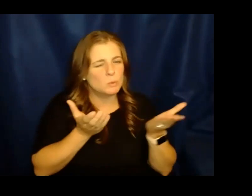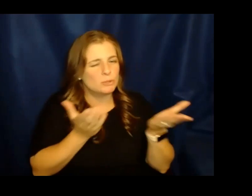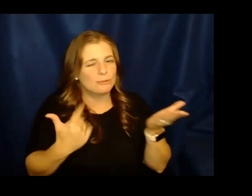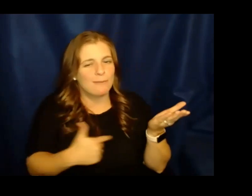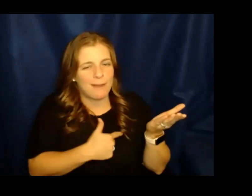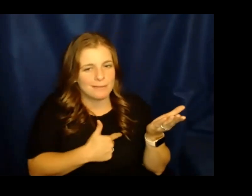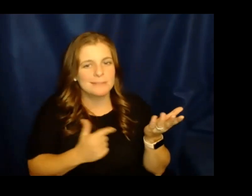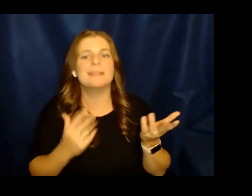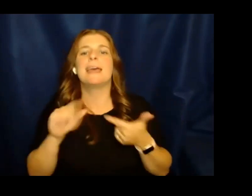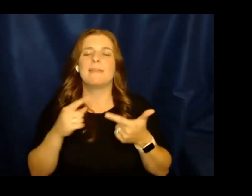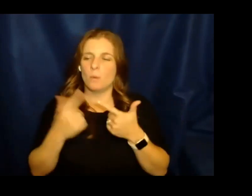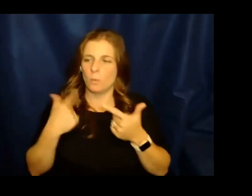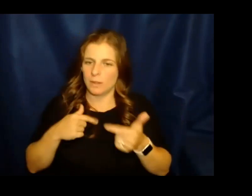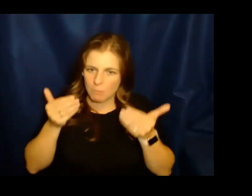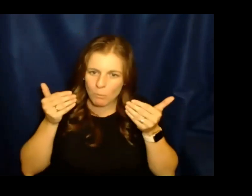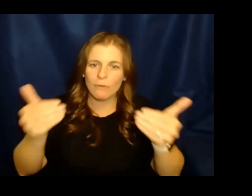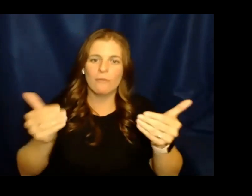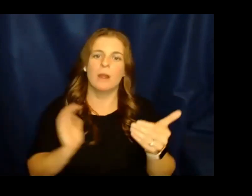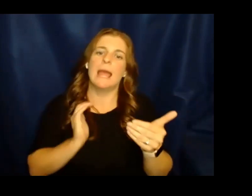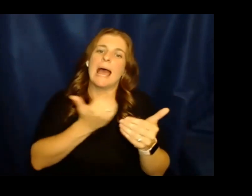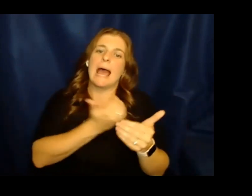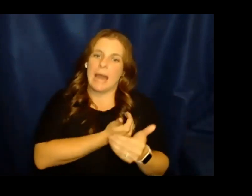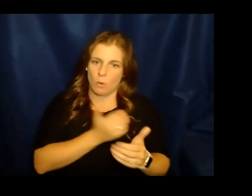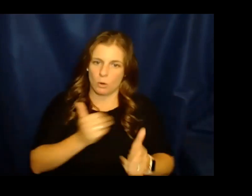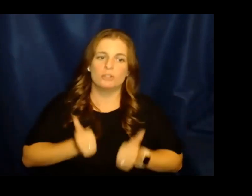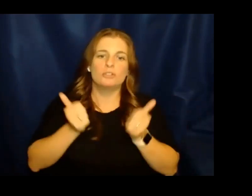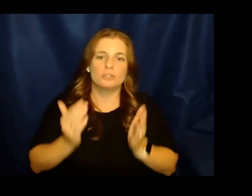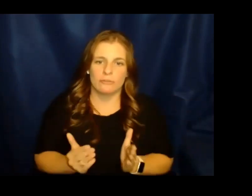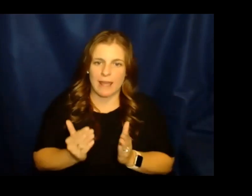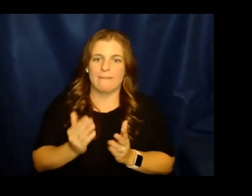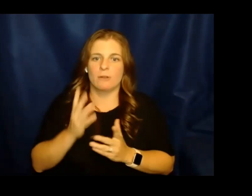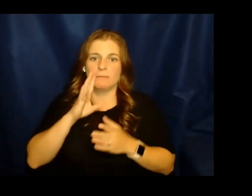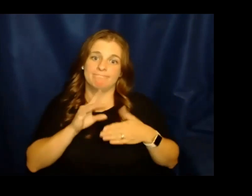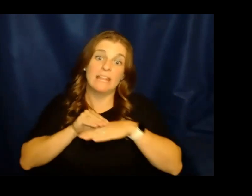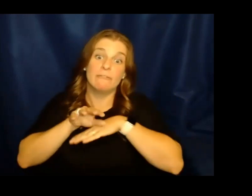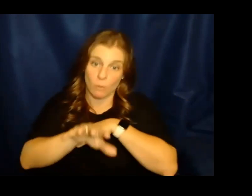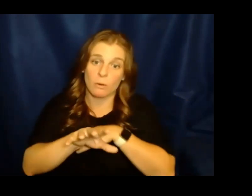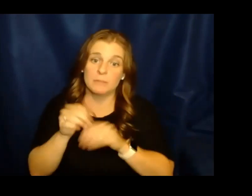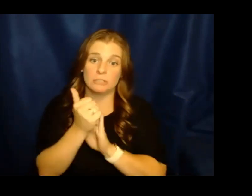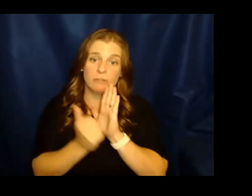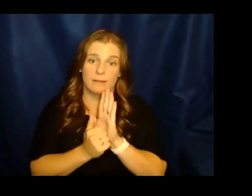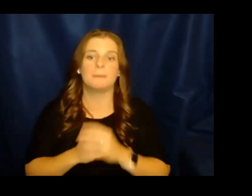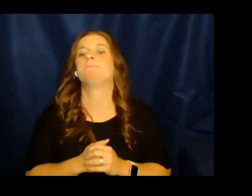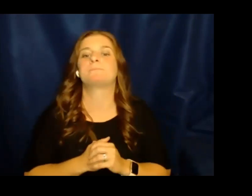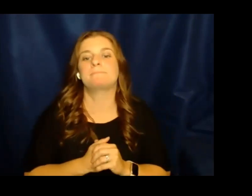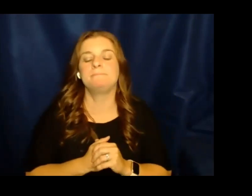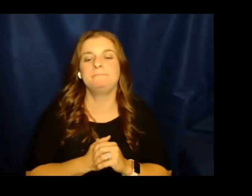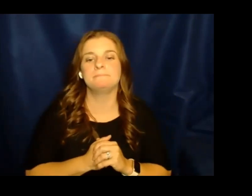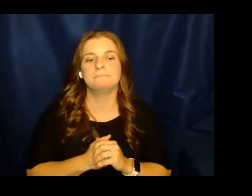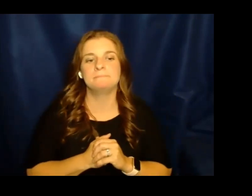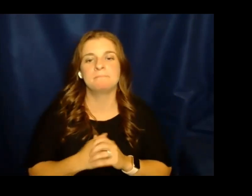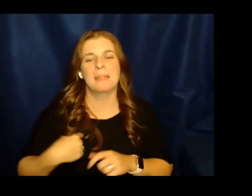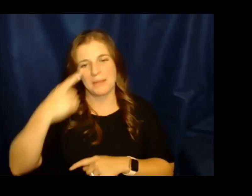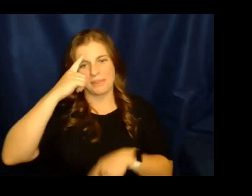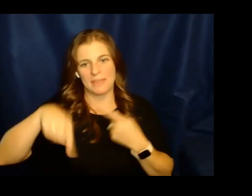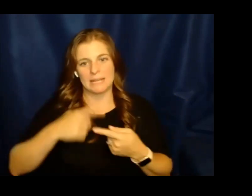that move forward our survivor-informed agenda? I was thinking about this conversation and how